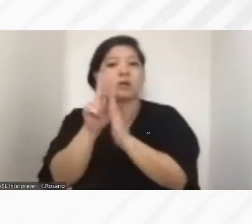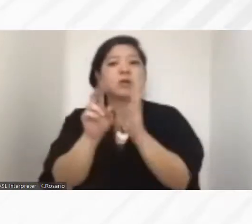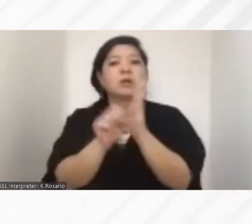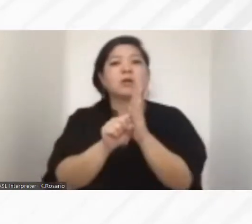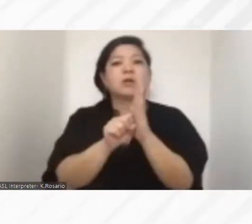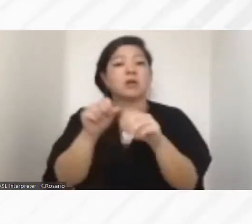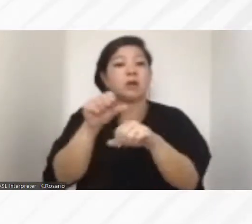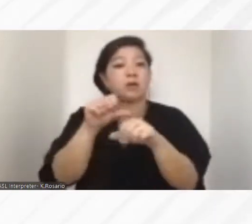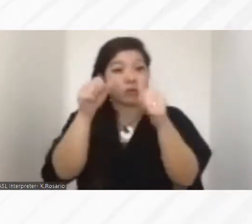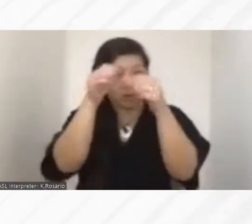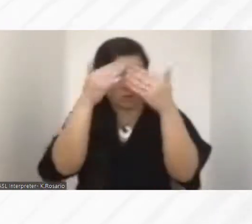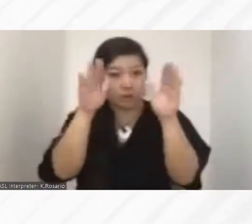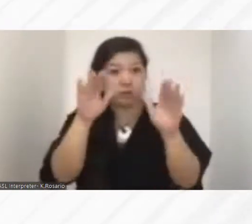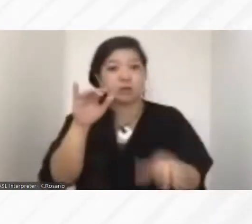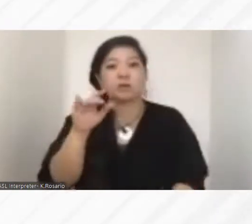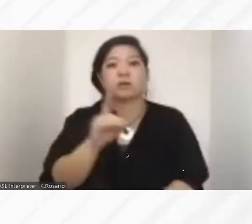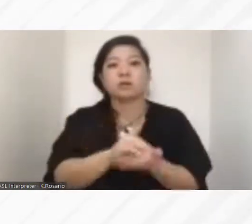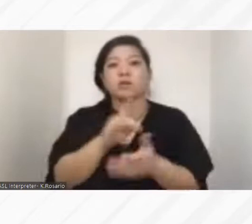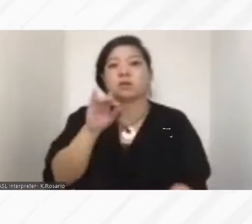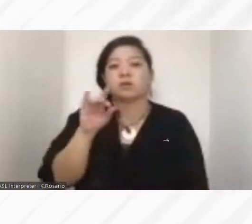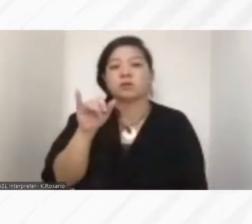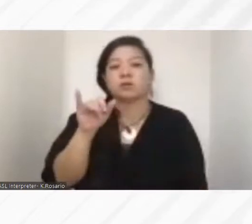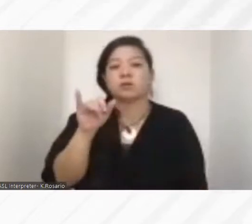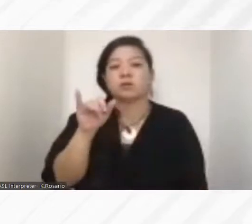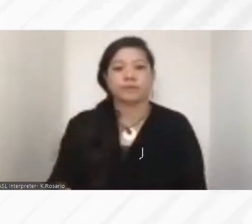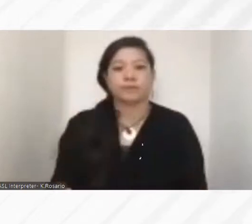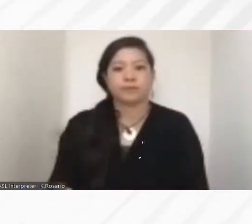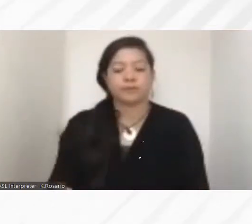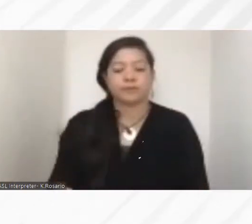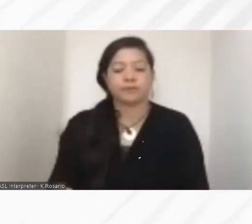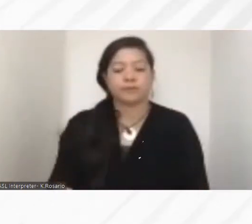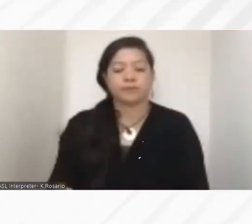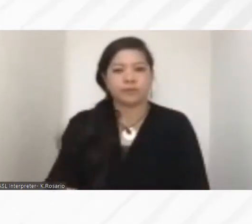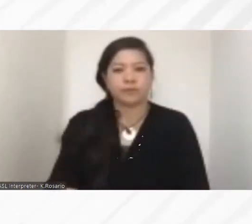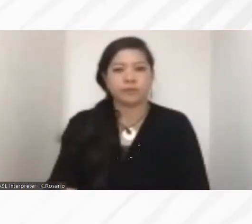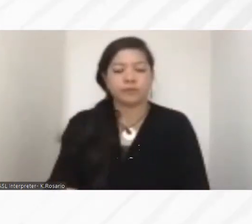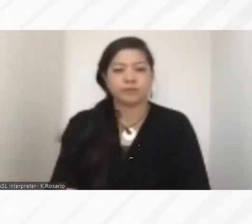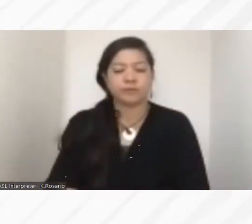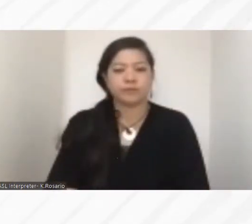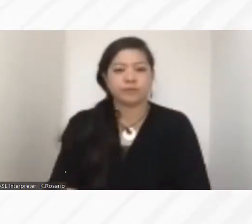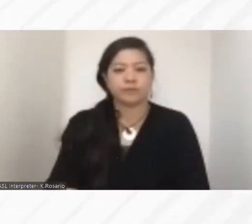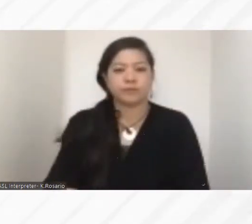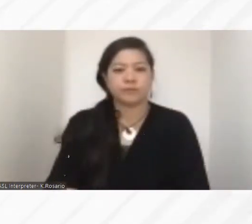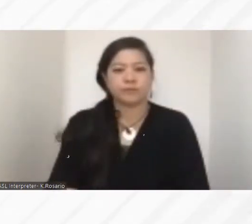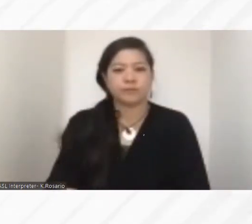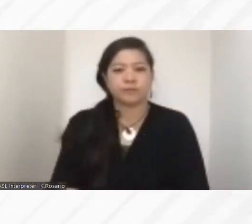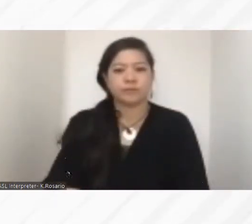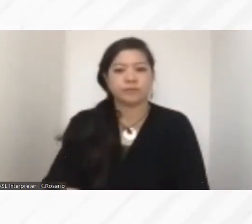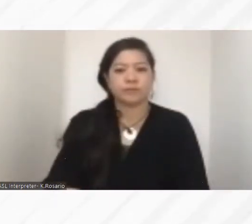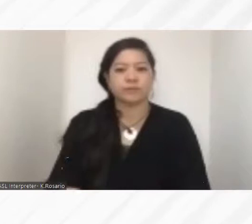General, Dr. Adams. Today, This morning is our opportunity to